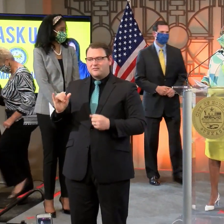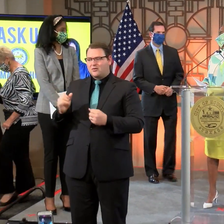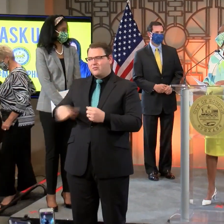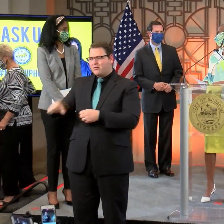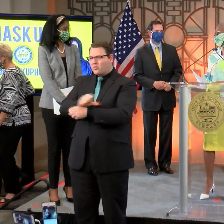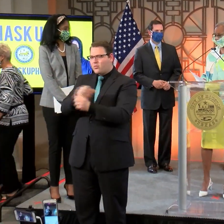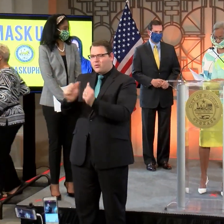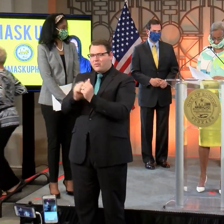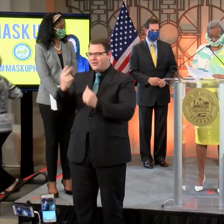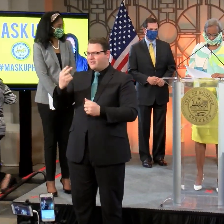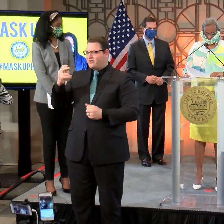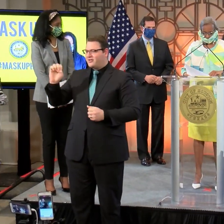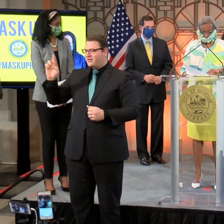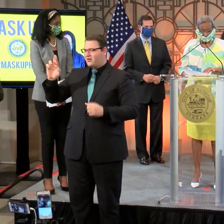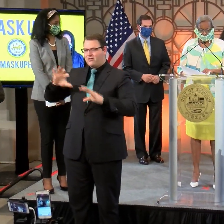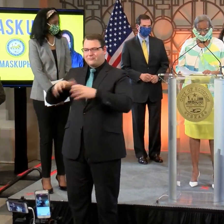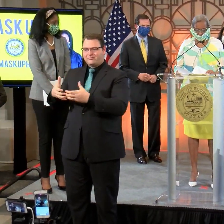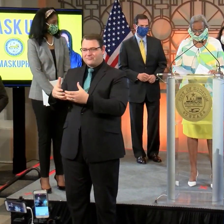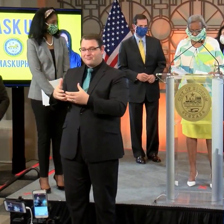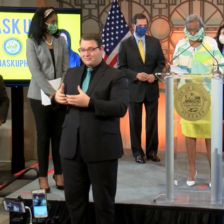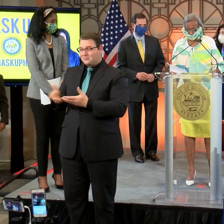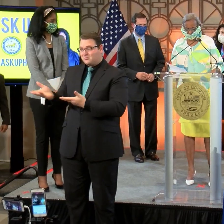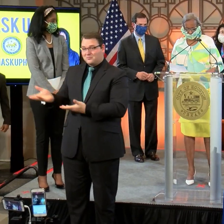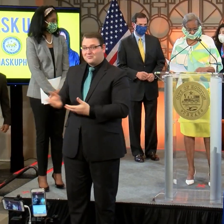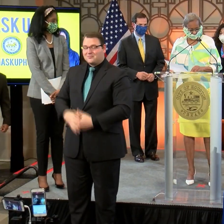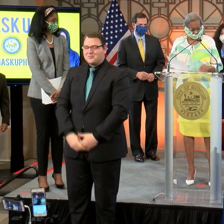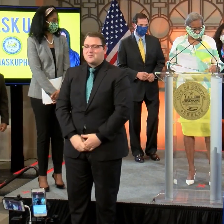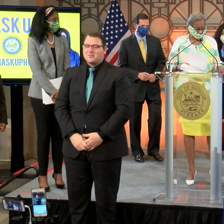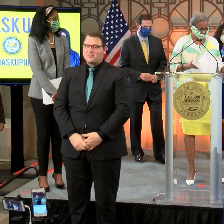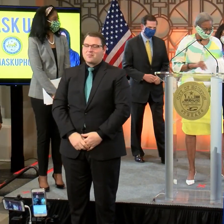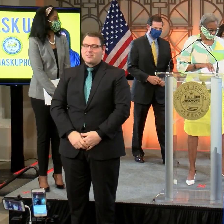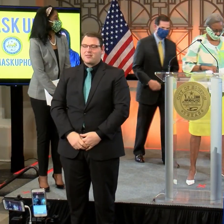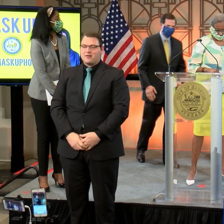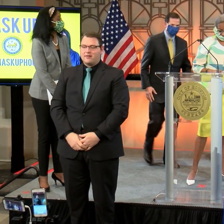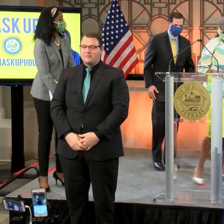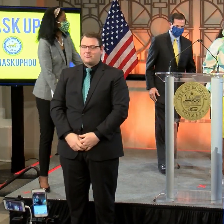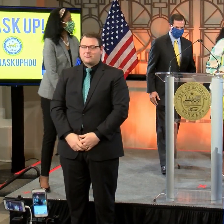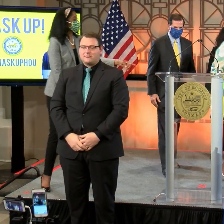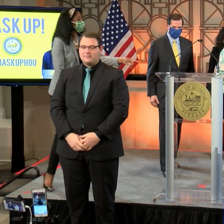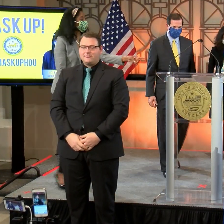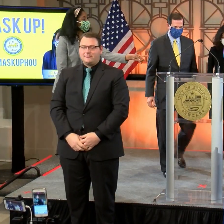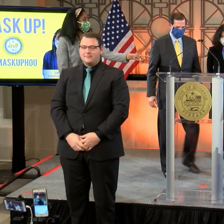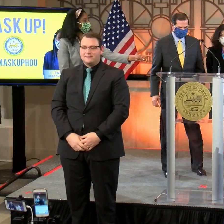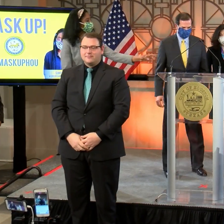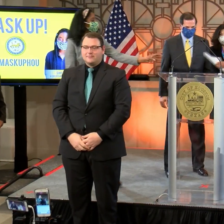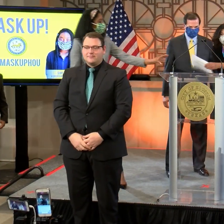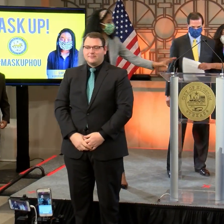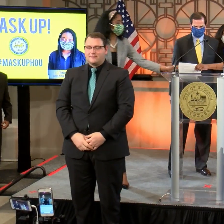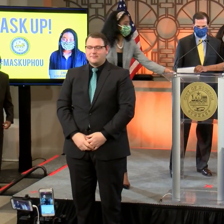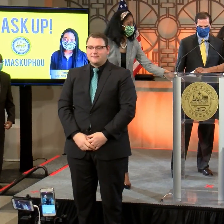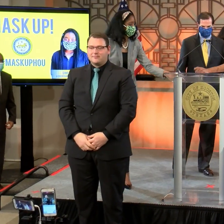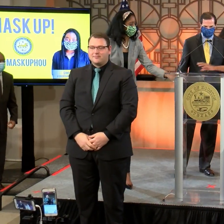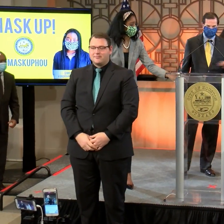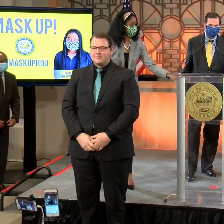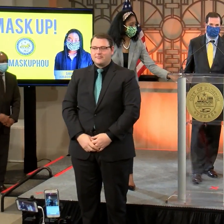Inequity Response Task Force. Tommy and Pastor? No, thank you.